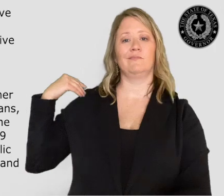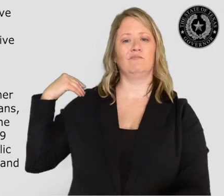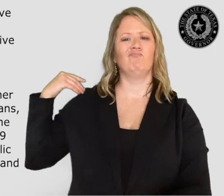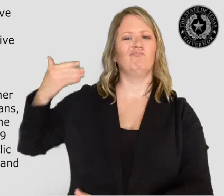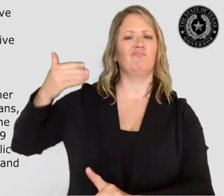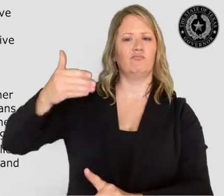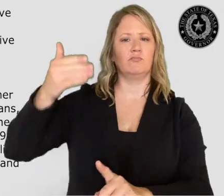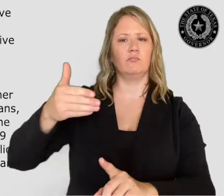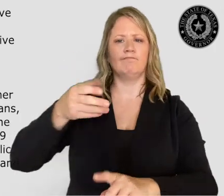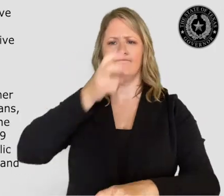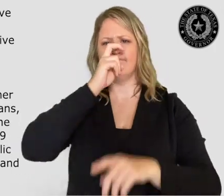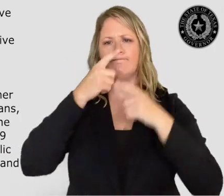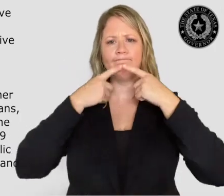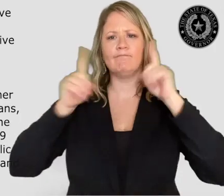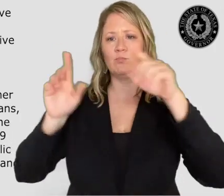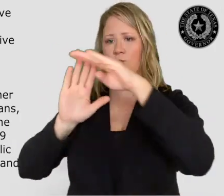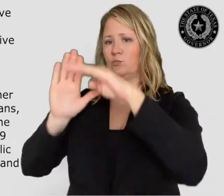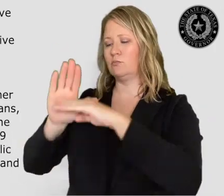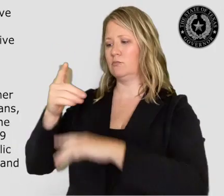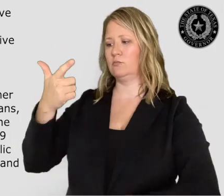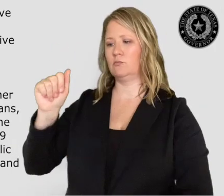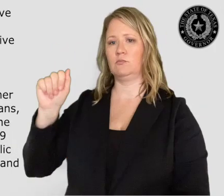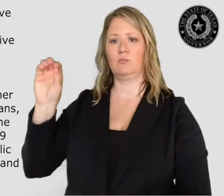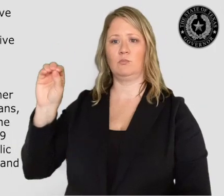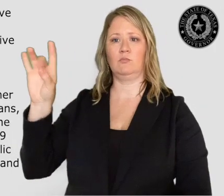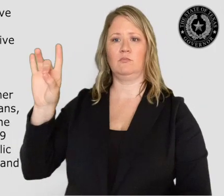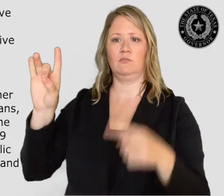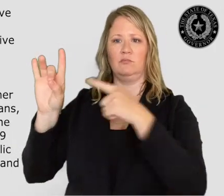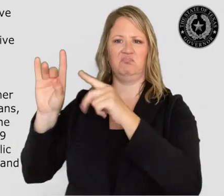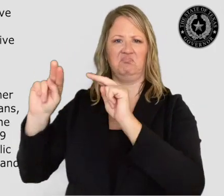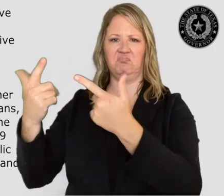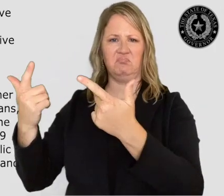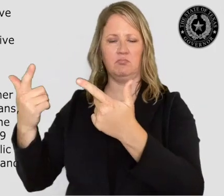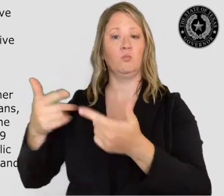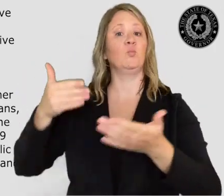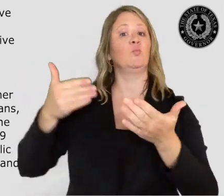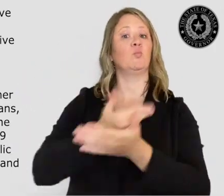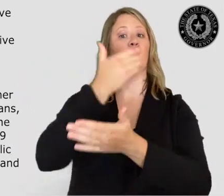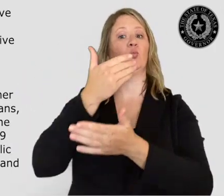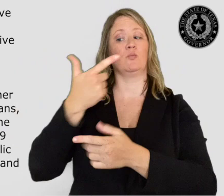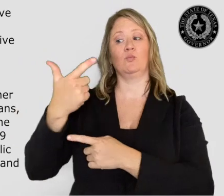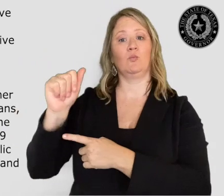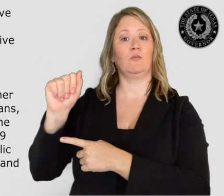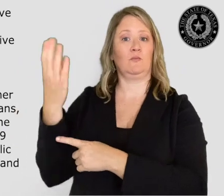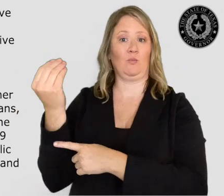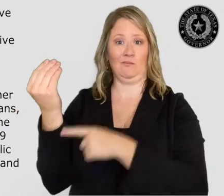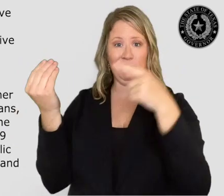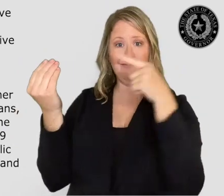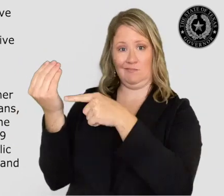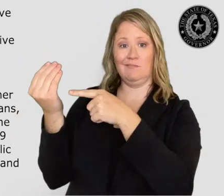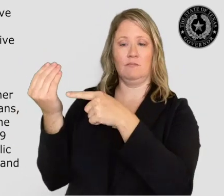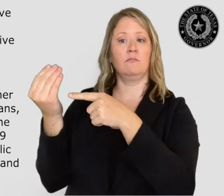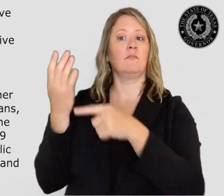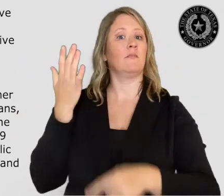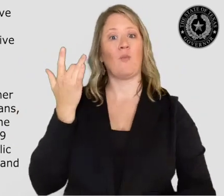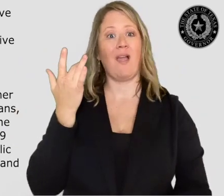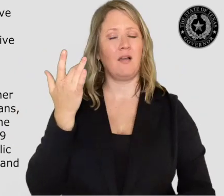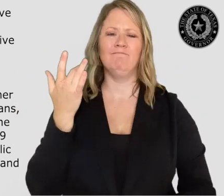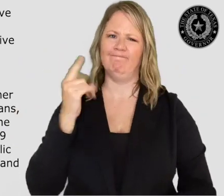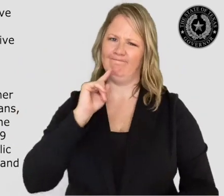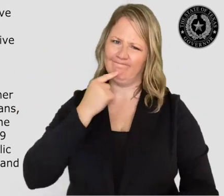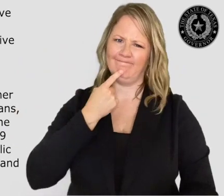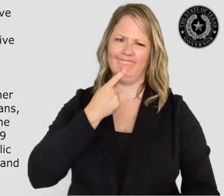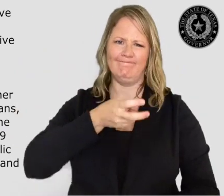whereas Executive Order GA14 superseded Executive Order GA08 and expanded the social